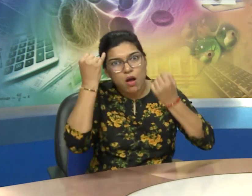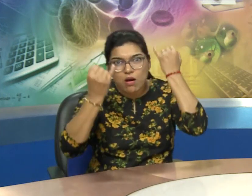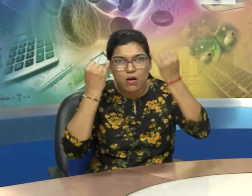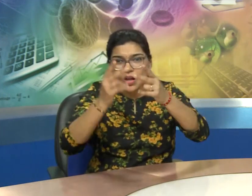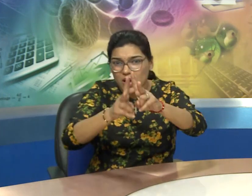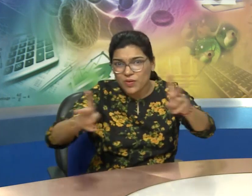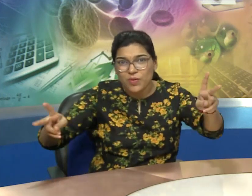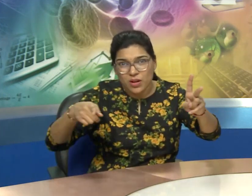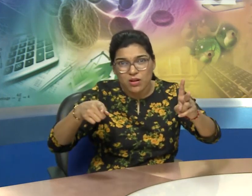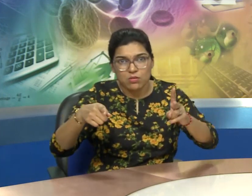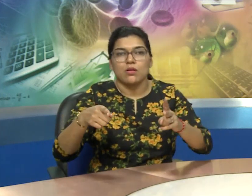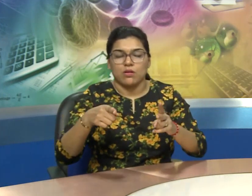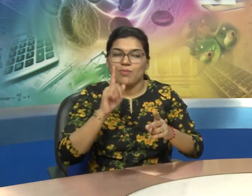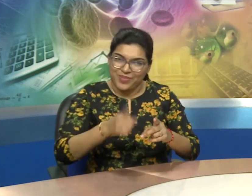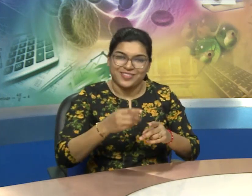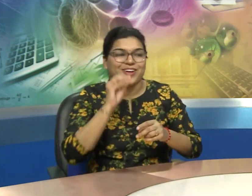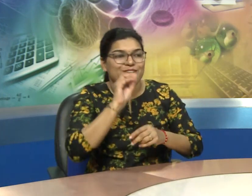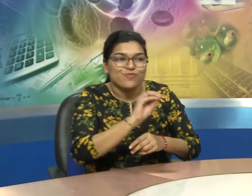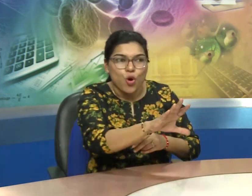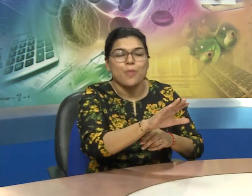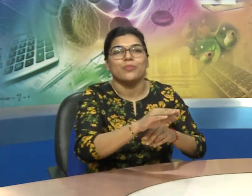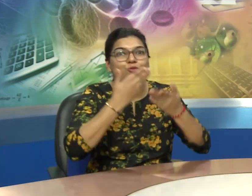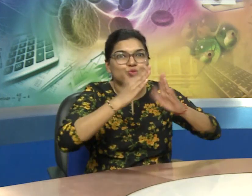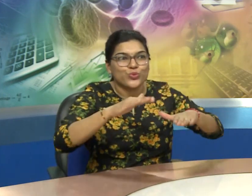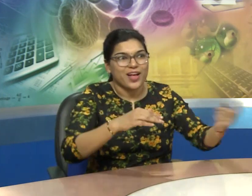National Library as a service